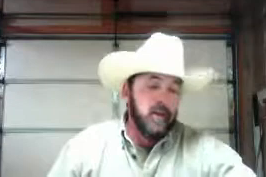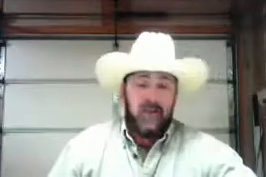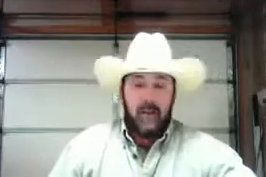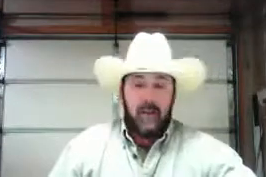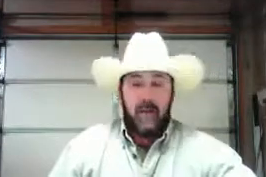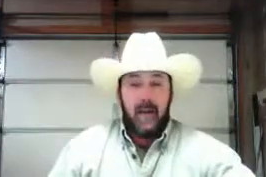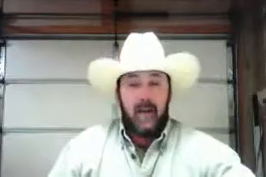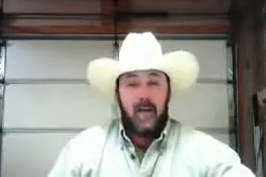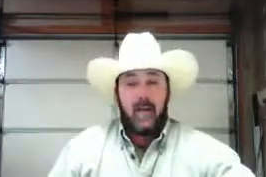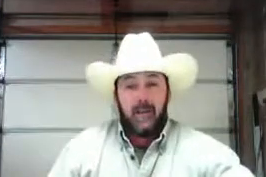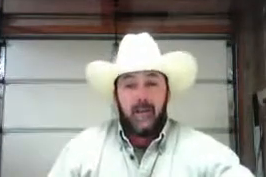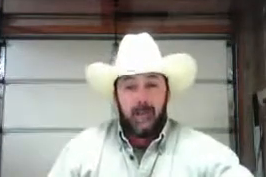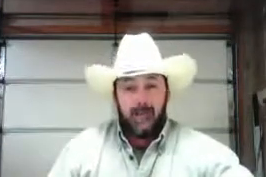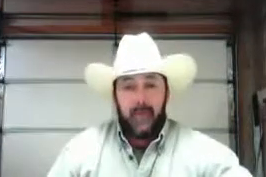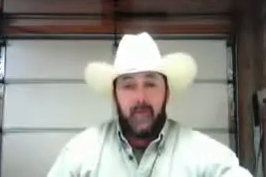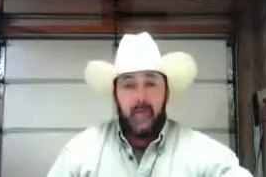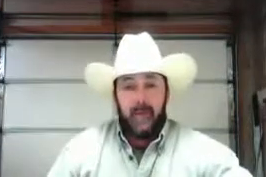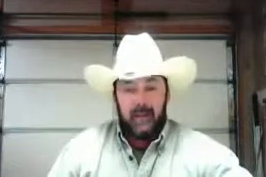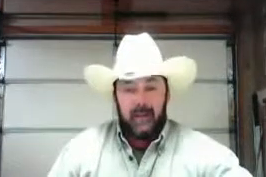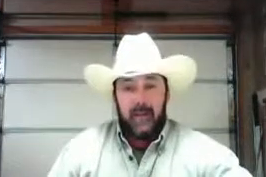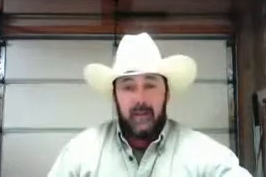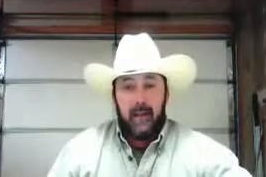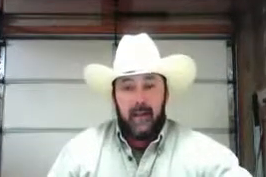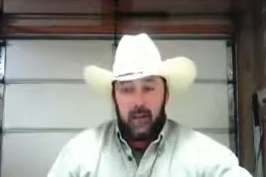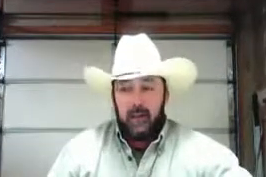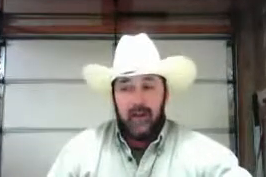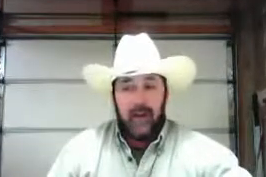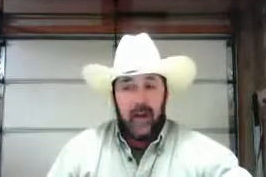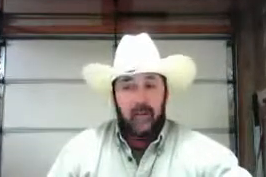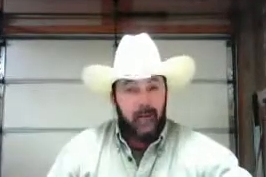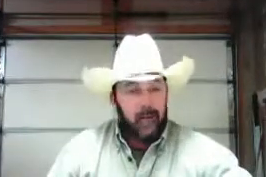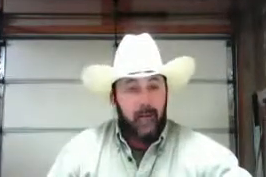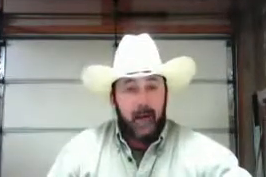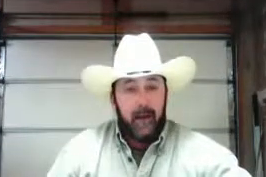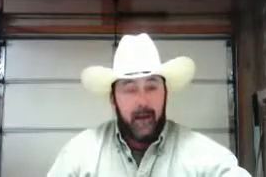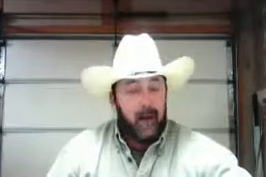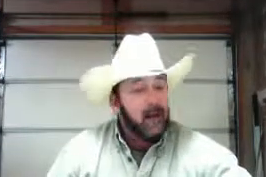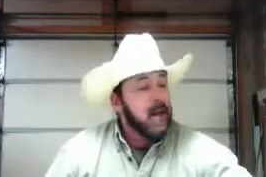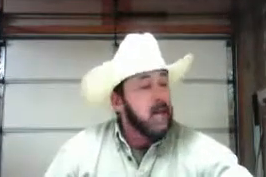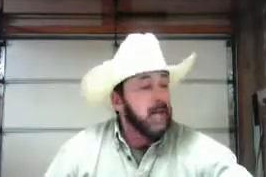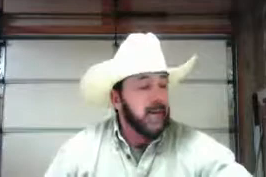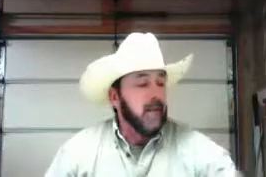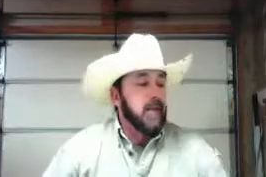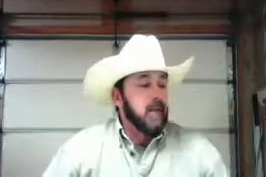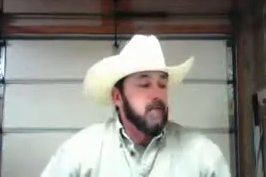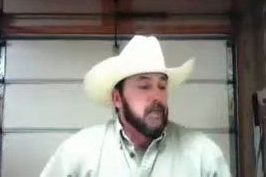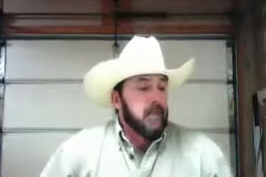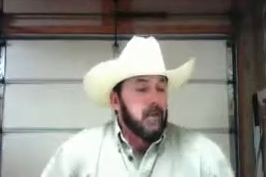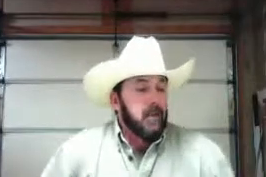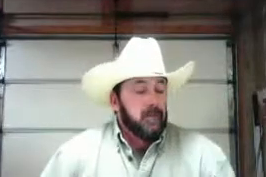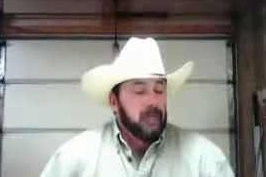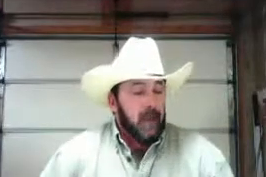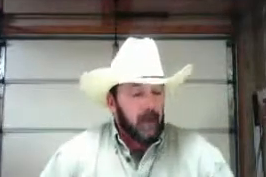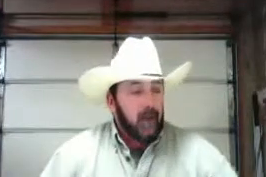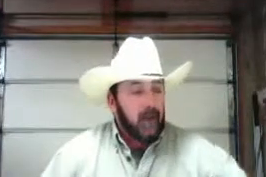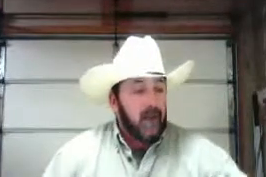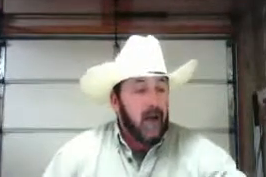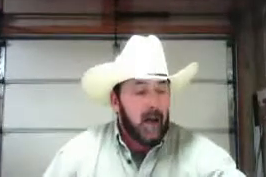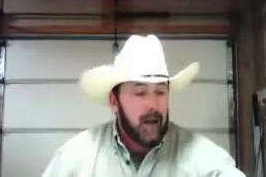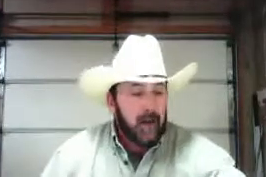too dang young and dumb to figure out what he said, and he shouldn't have said tonight and rebuked that guy. But in any event, and I understand, I take